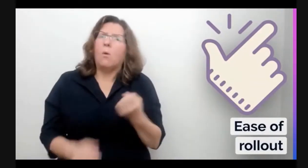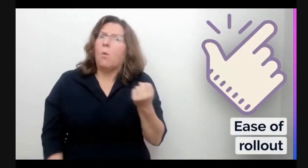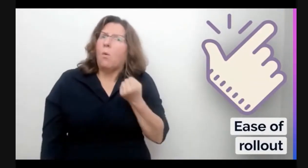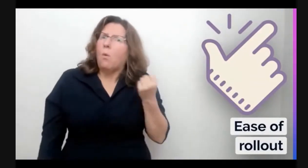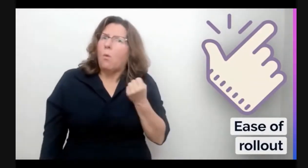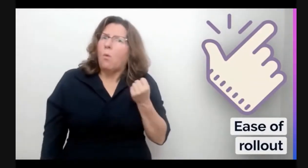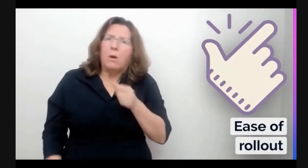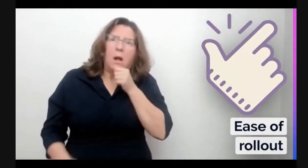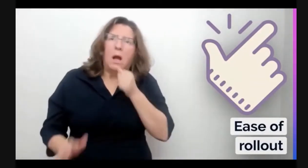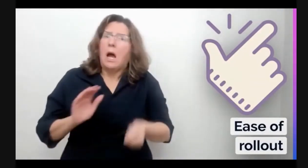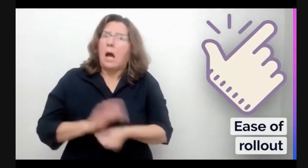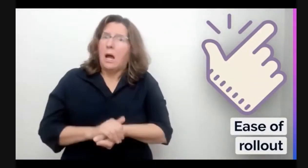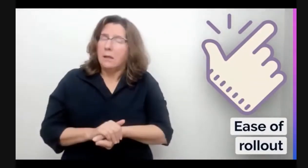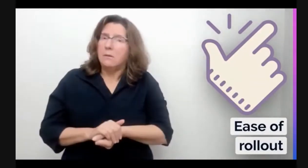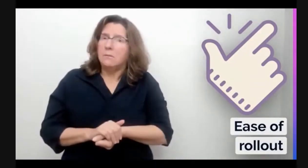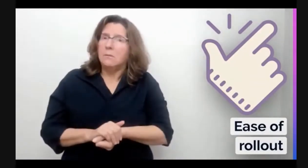others.